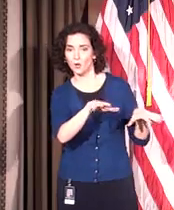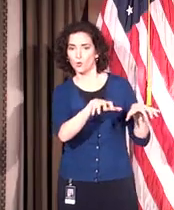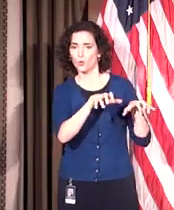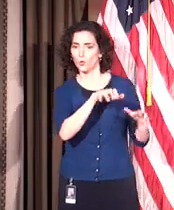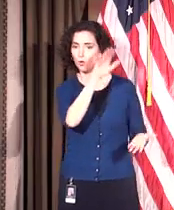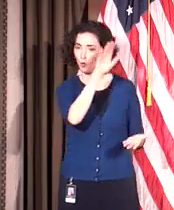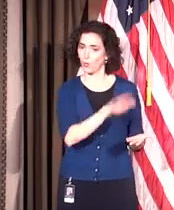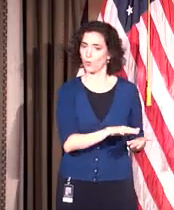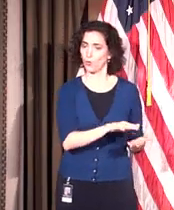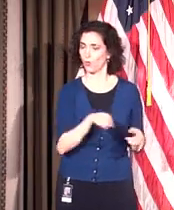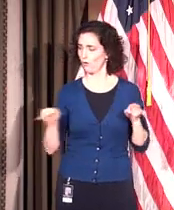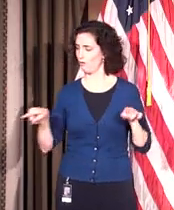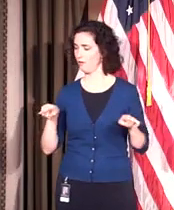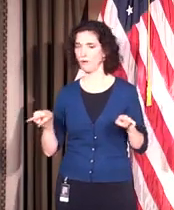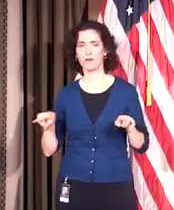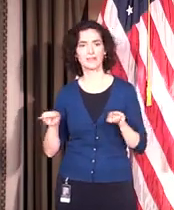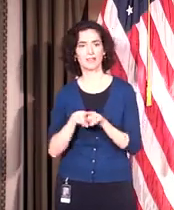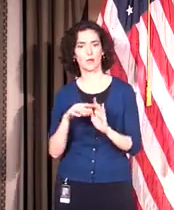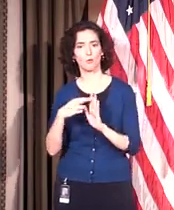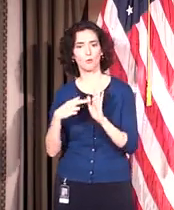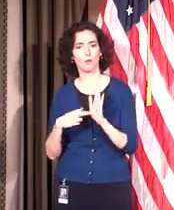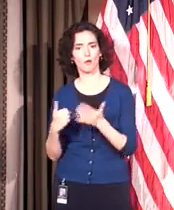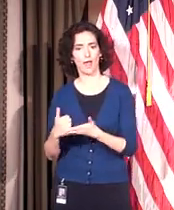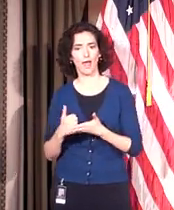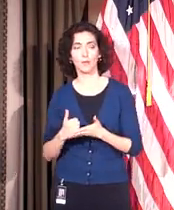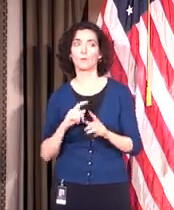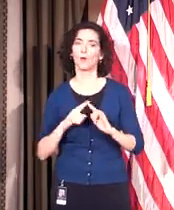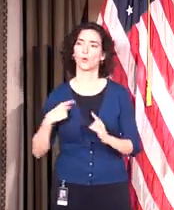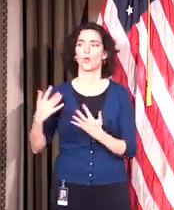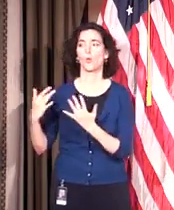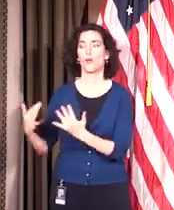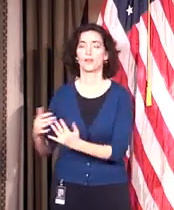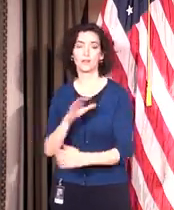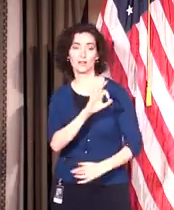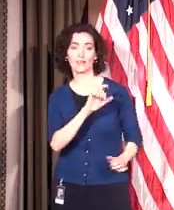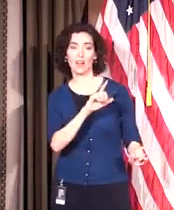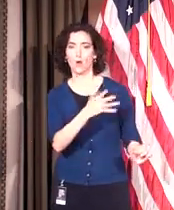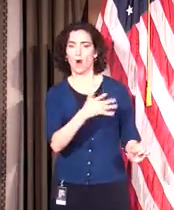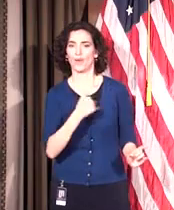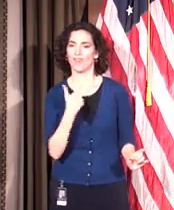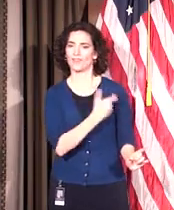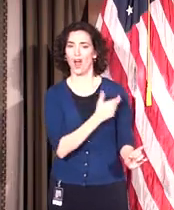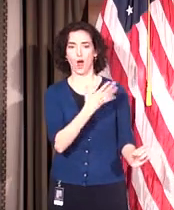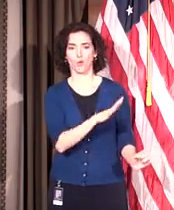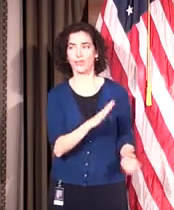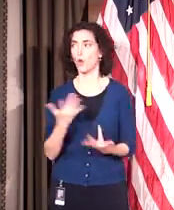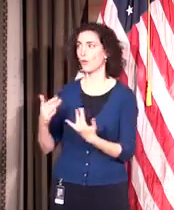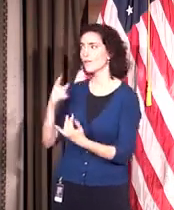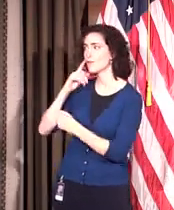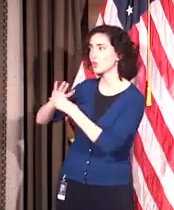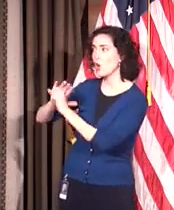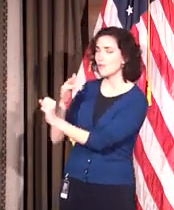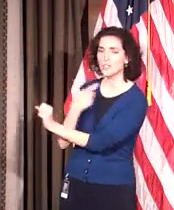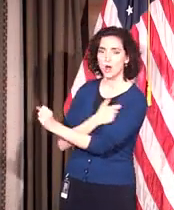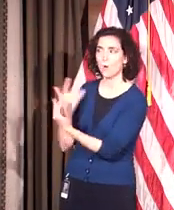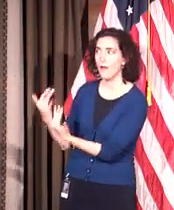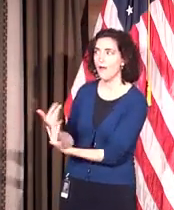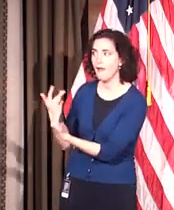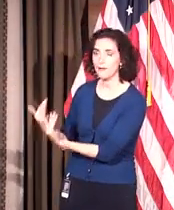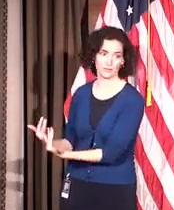flu. But we're waiting on that COVID vaccine. The flu shot is out there. So asking people to do